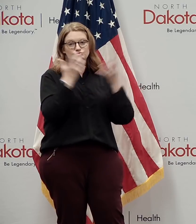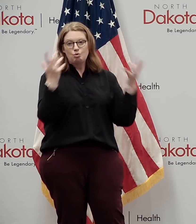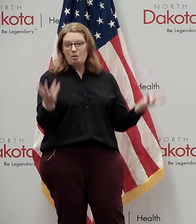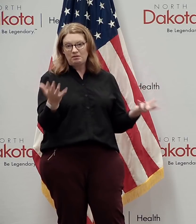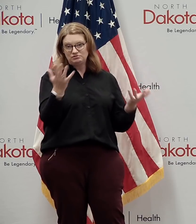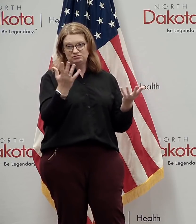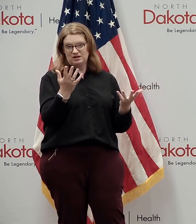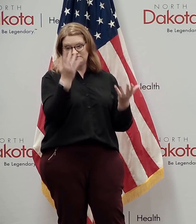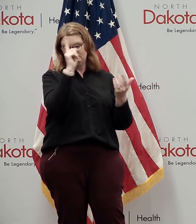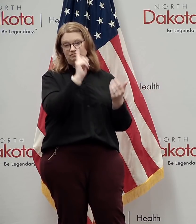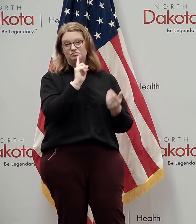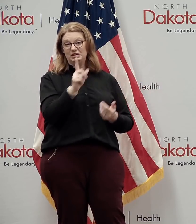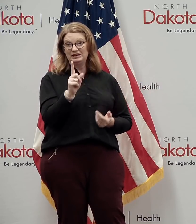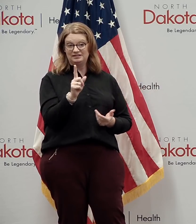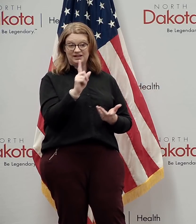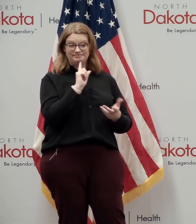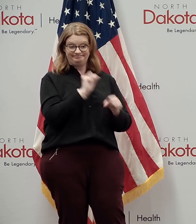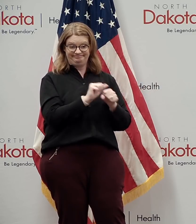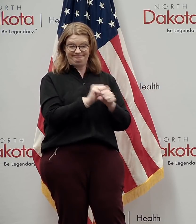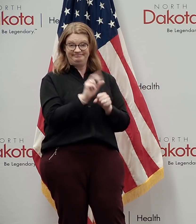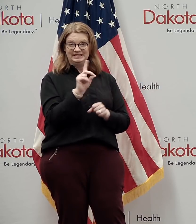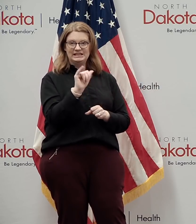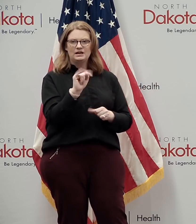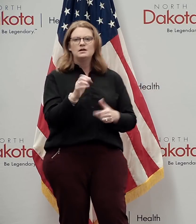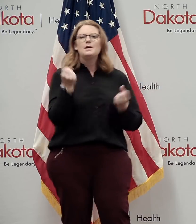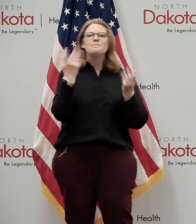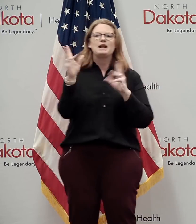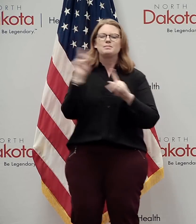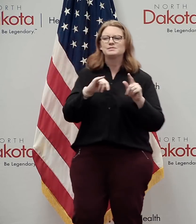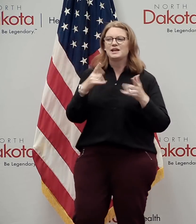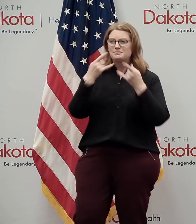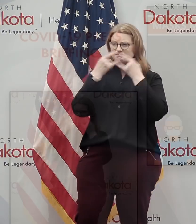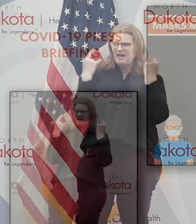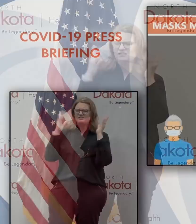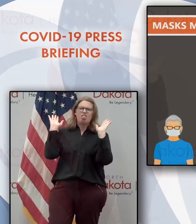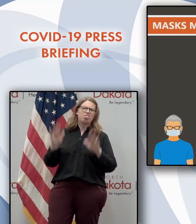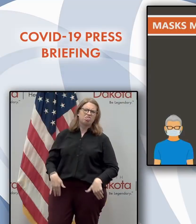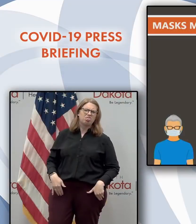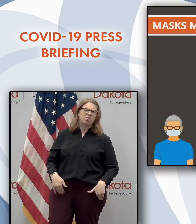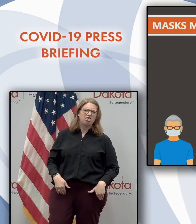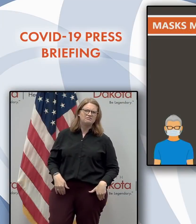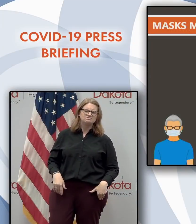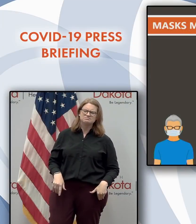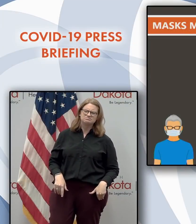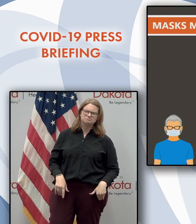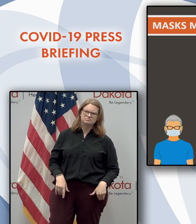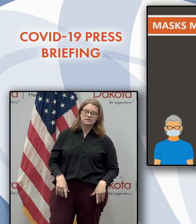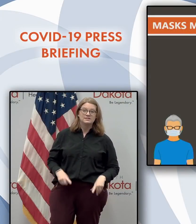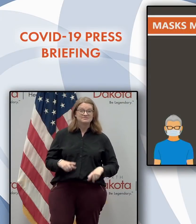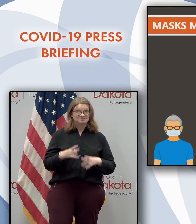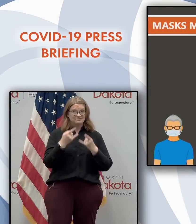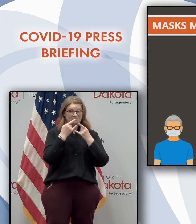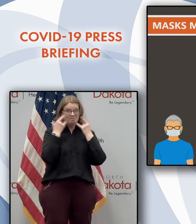out there. I mean, there's a lot of people that say masks don't work, but let's take a look at 2 slides. Masks do make a difference.